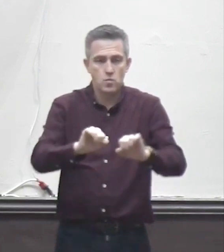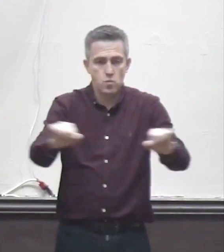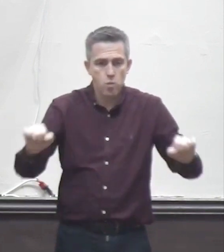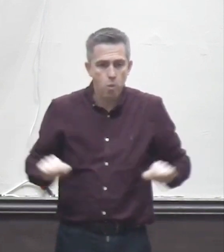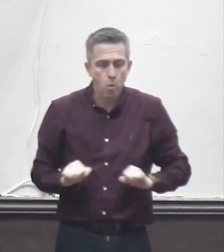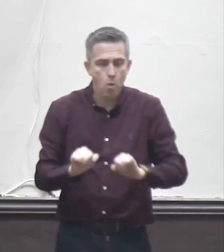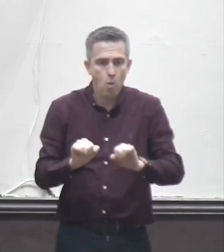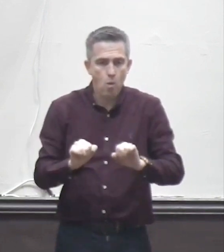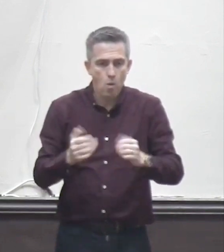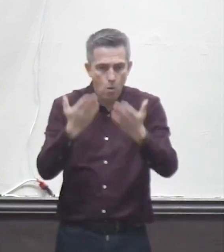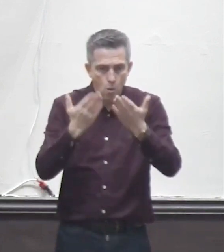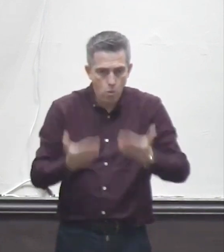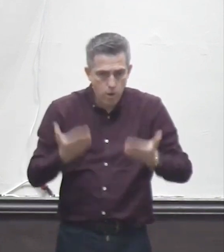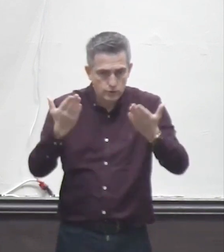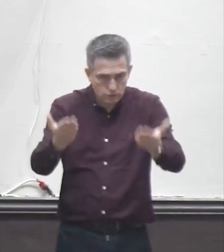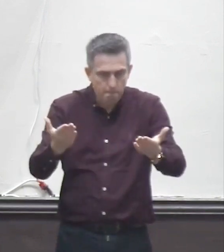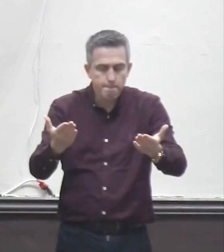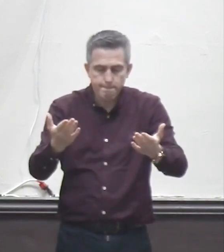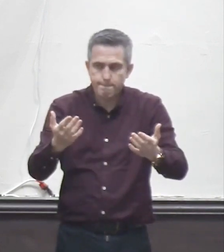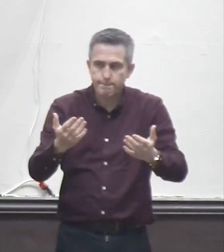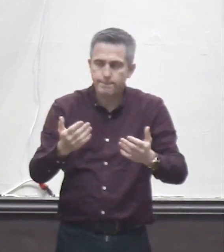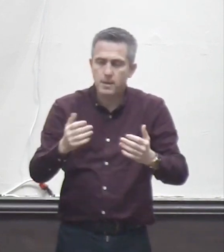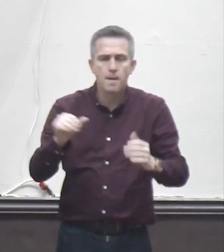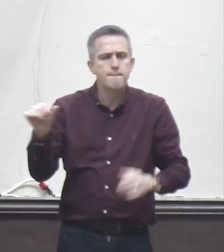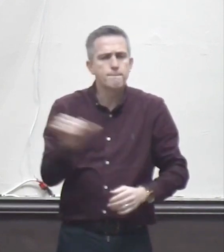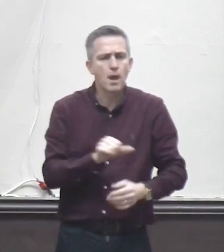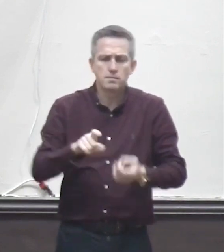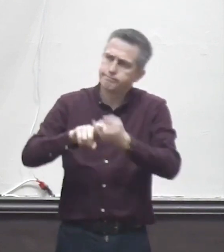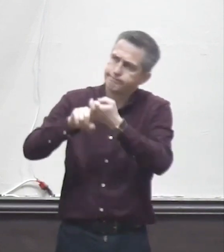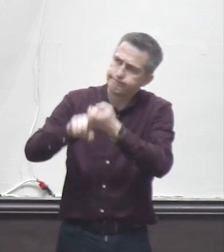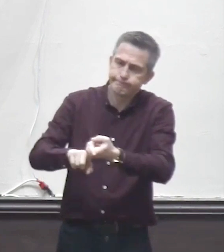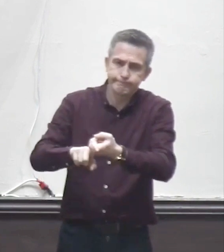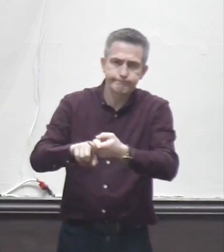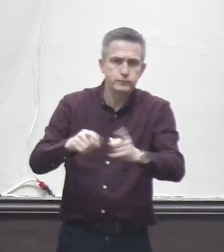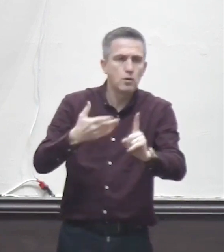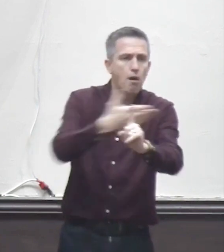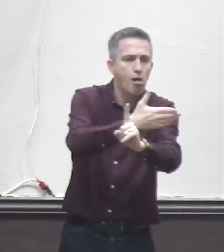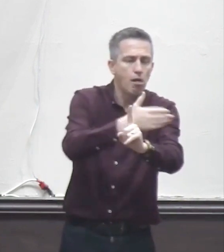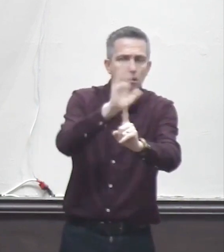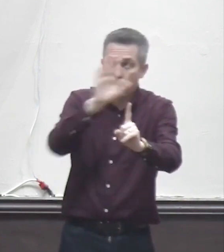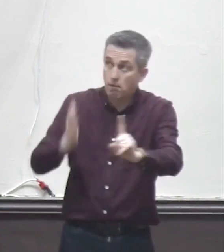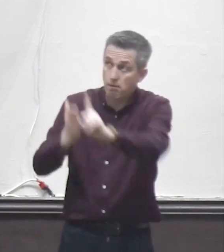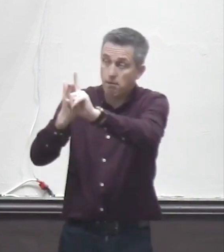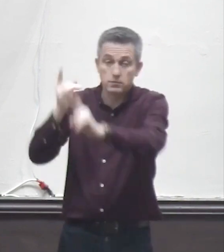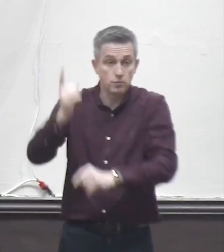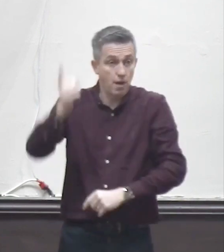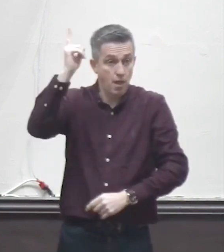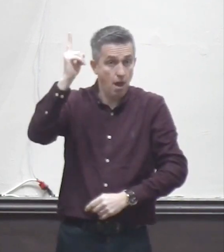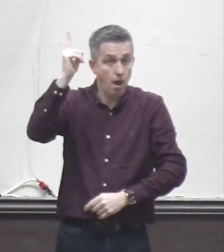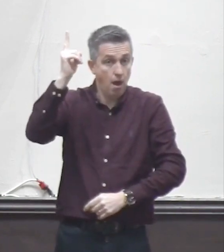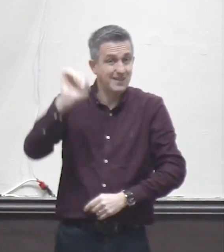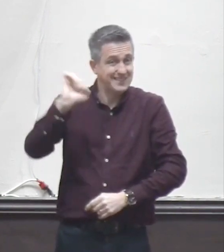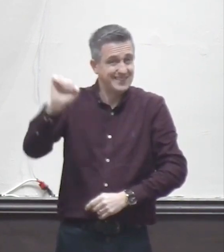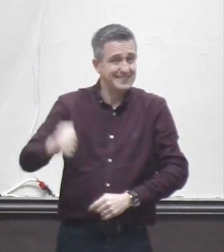is carried out, it's important the fact that we dedicate it only to Allah Azza wa Jal. Then Allah Azza wa